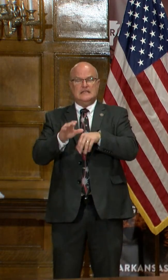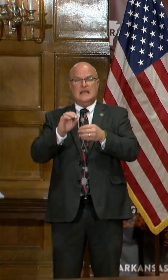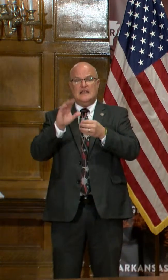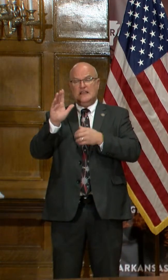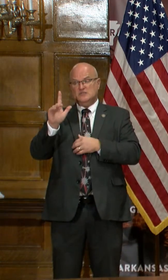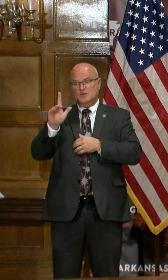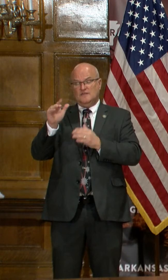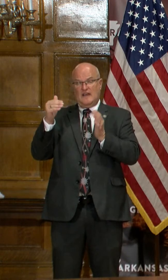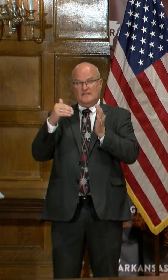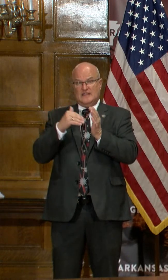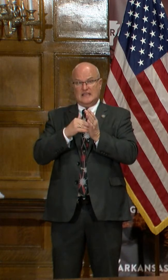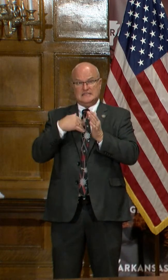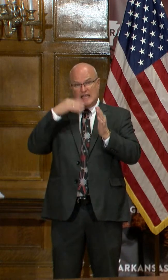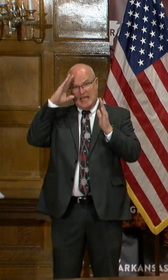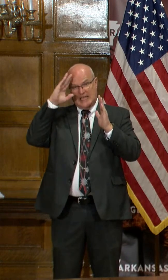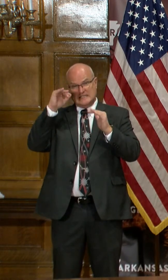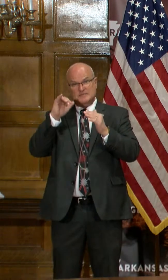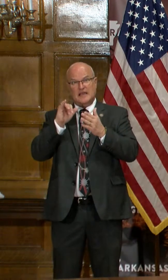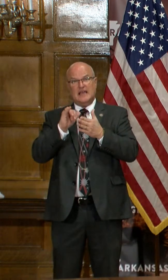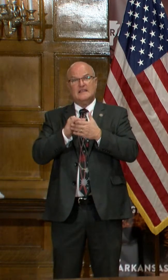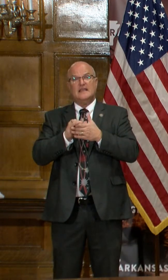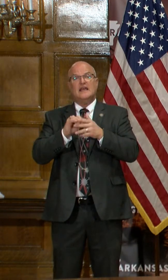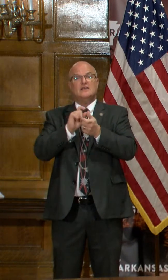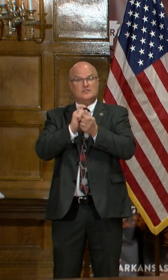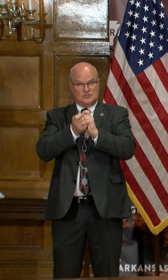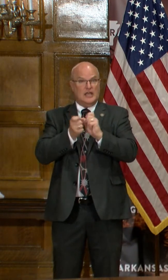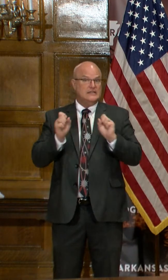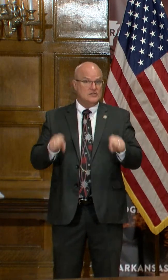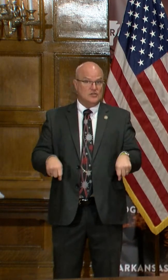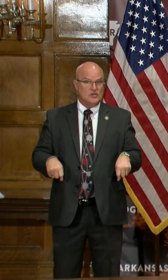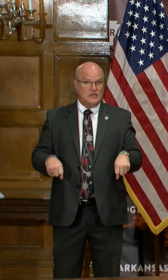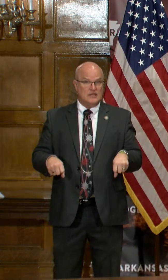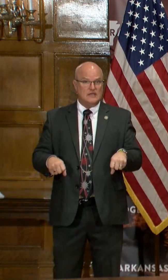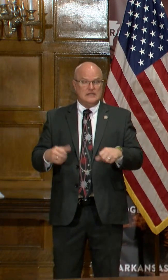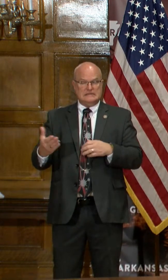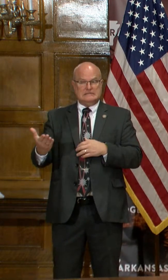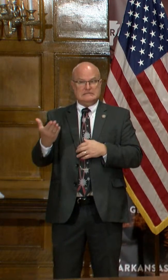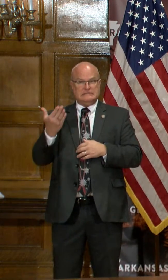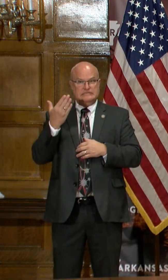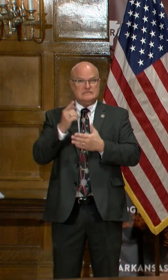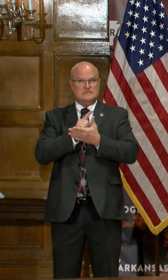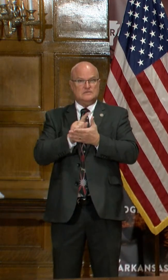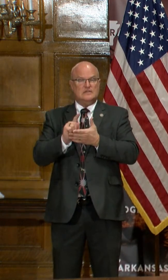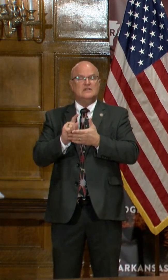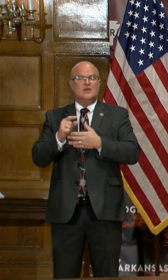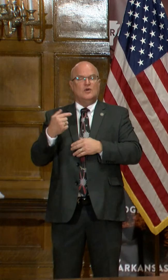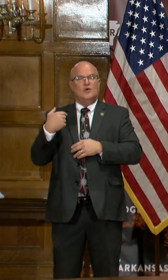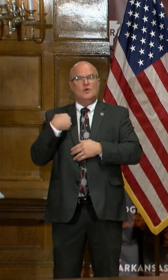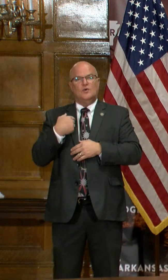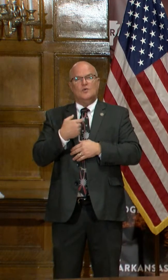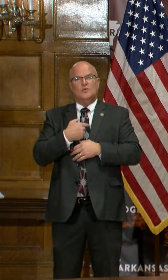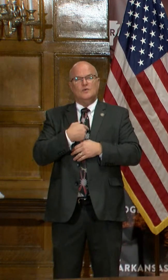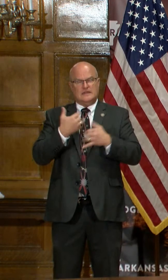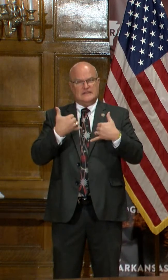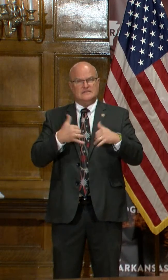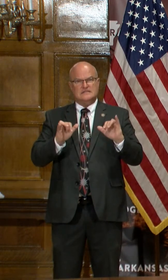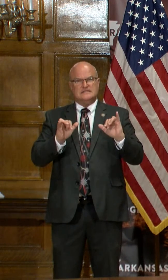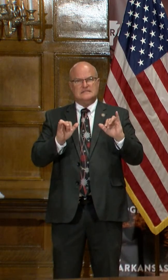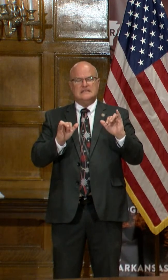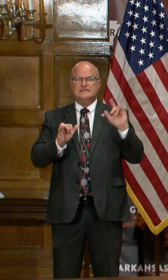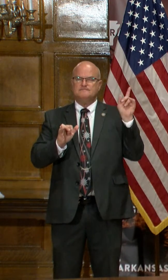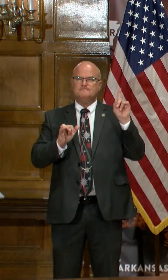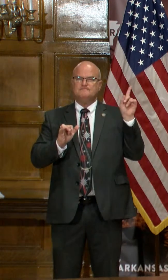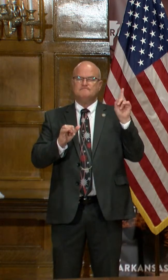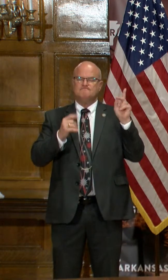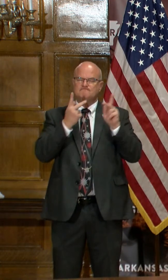of 25,000, I expect that very well could change in the coming weeks. They're still trying